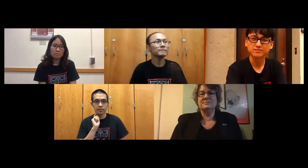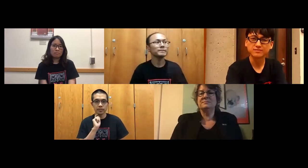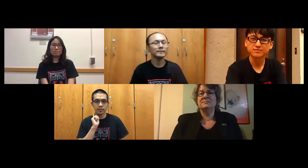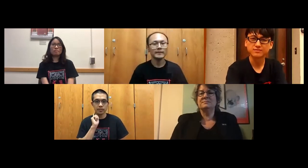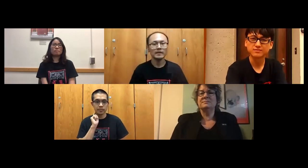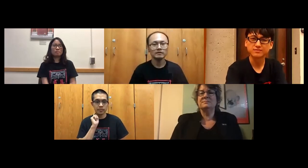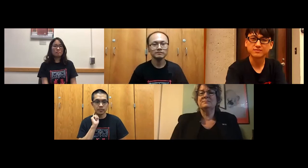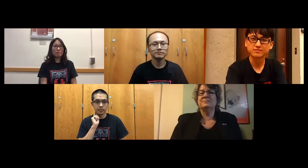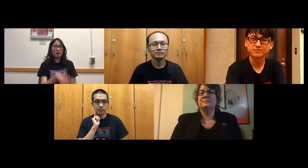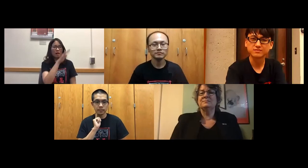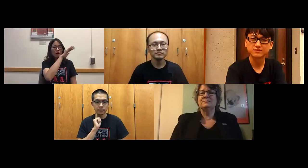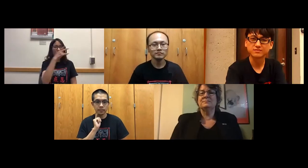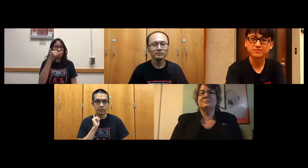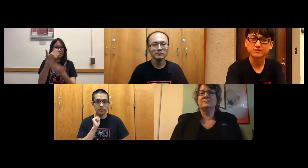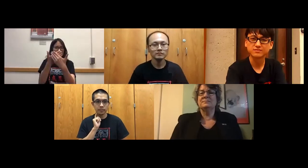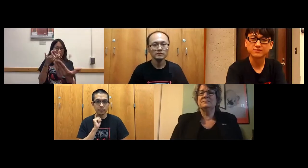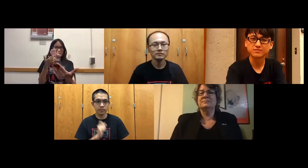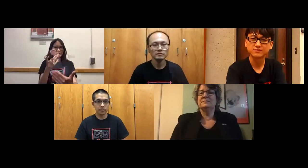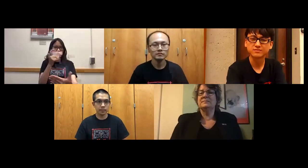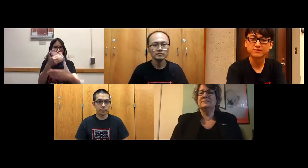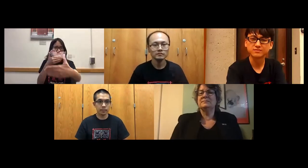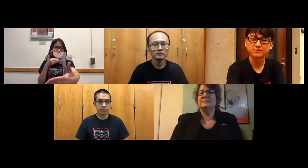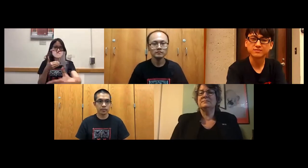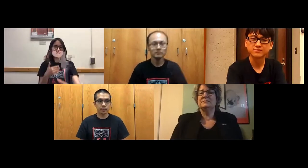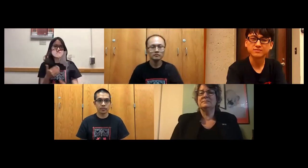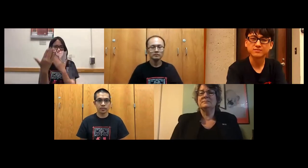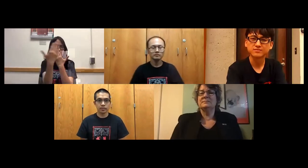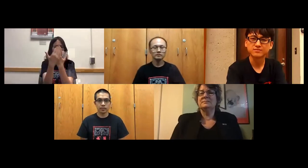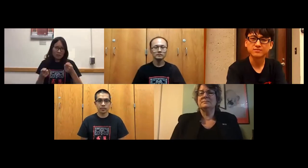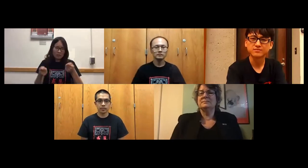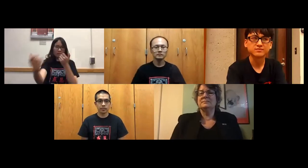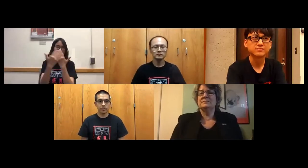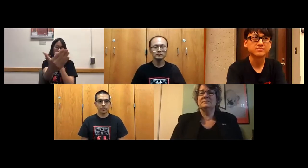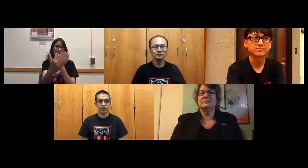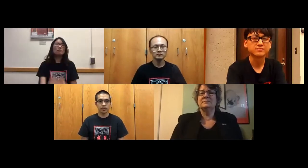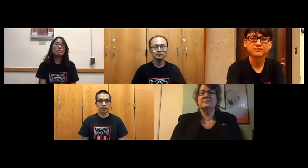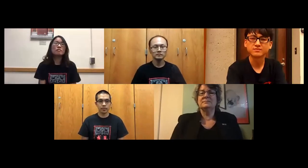they were doing art and craft work together, designing